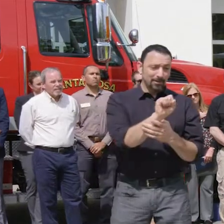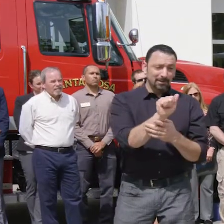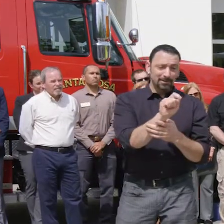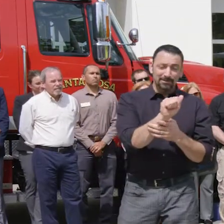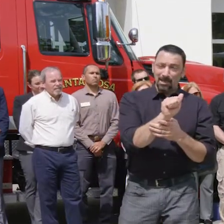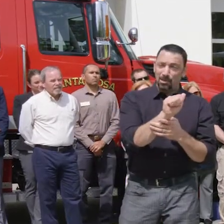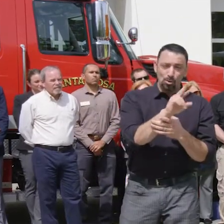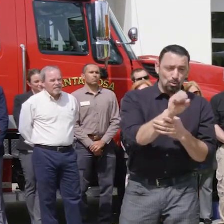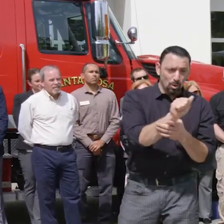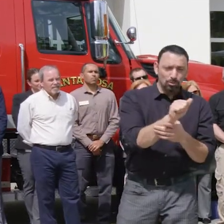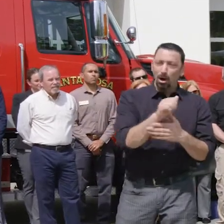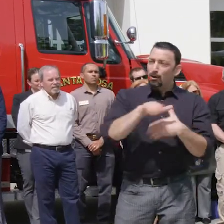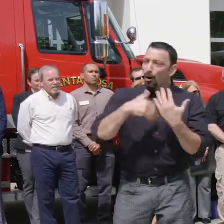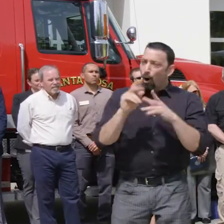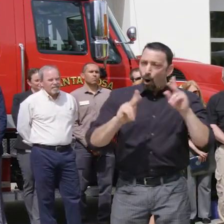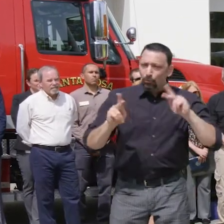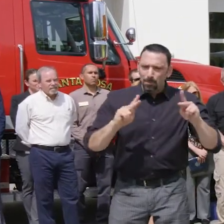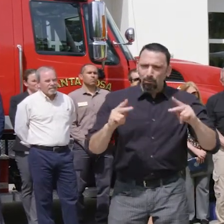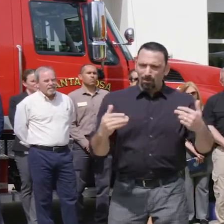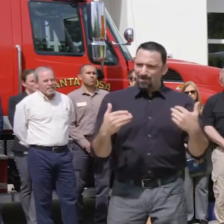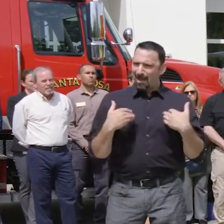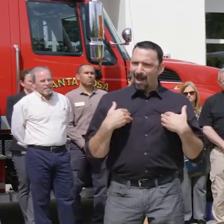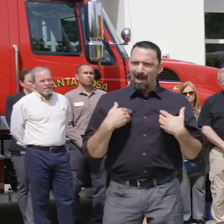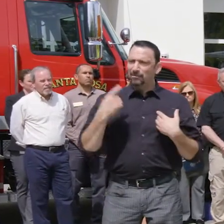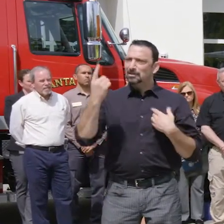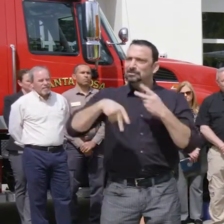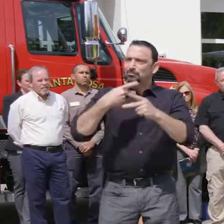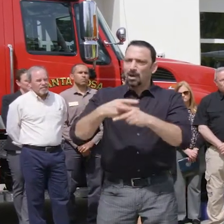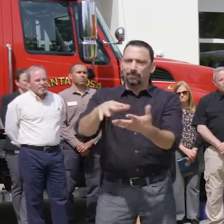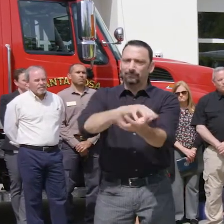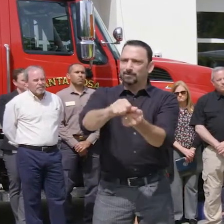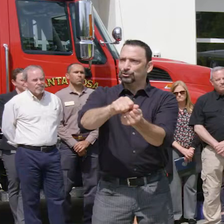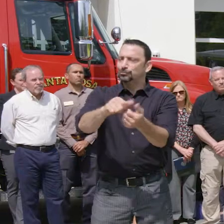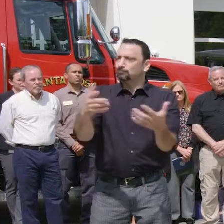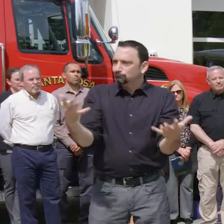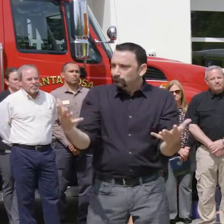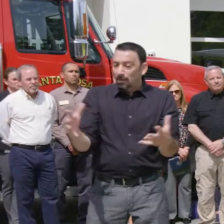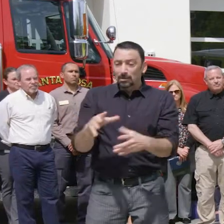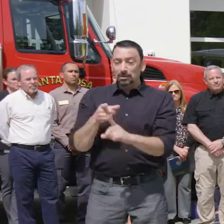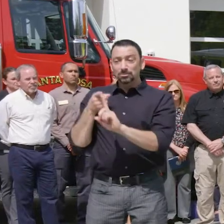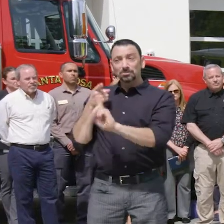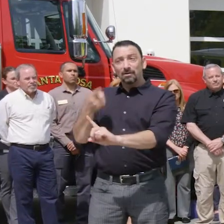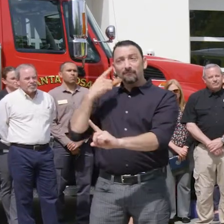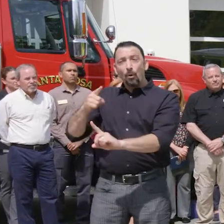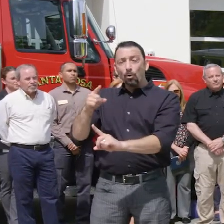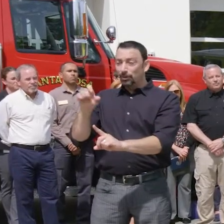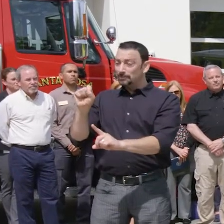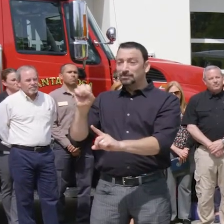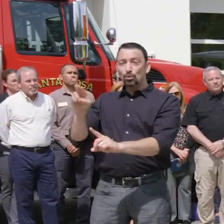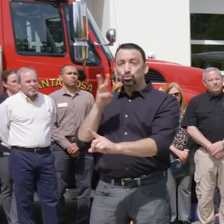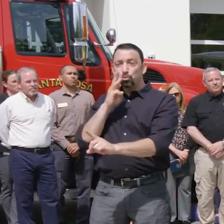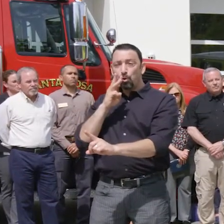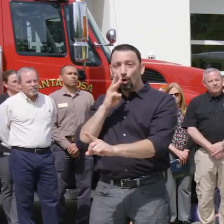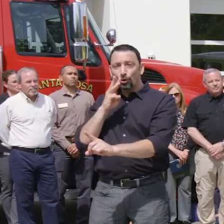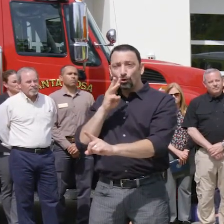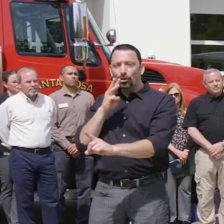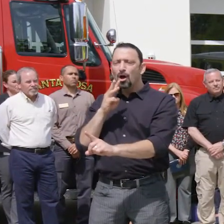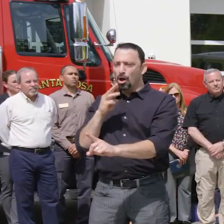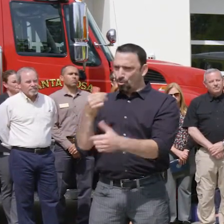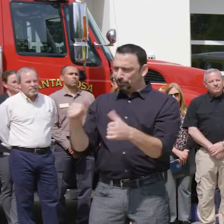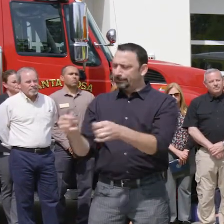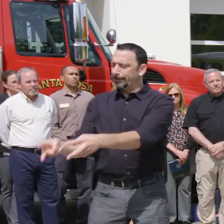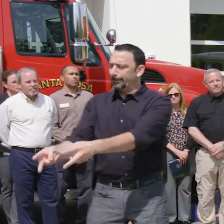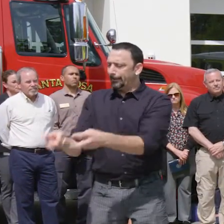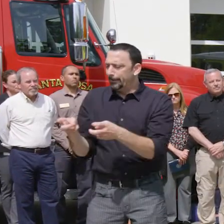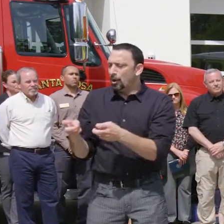applicants that have public infrastructure damage. Specific to the Santa Rosa water We're waiting to get some sampling